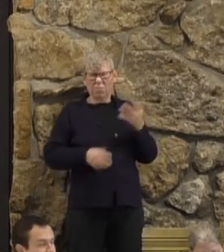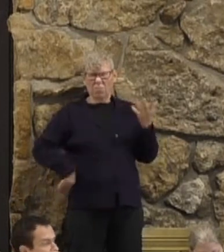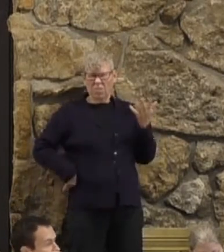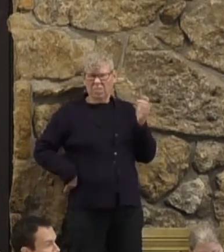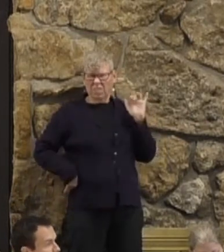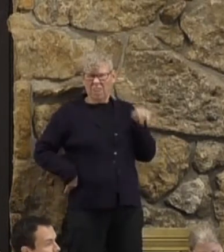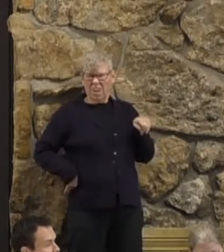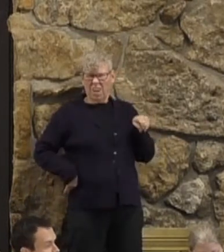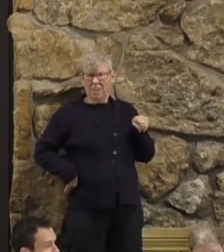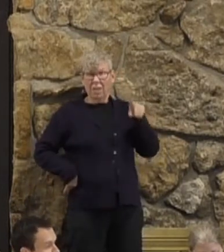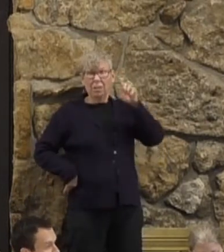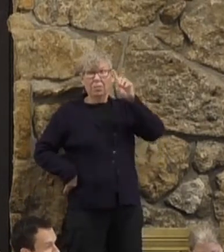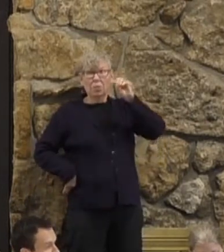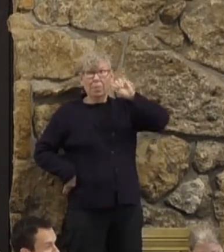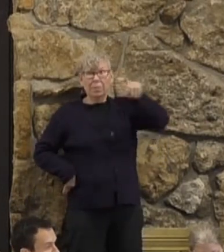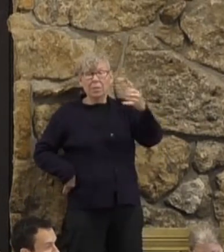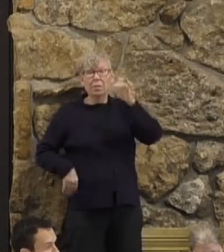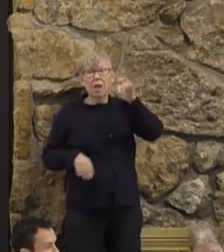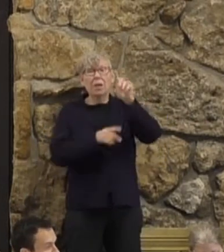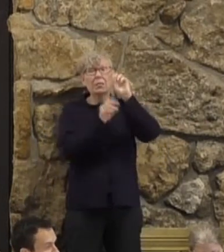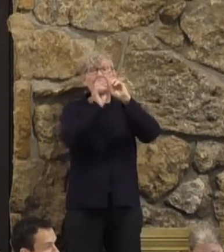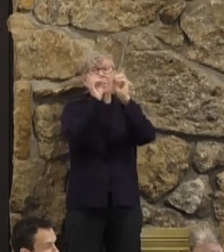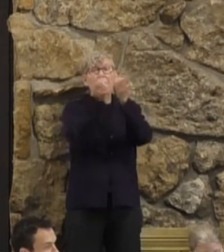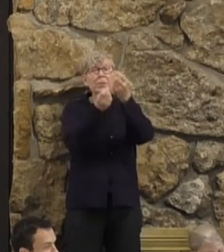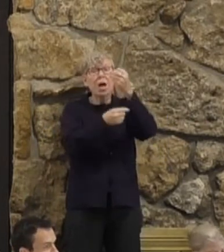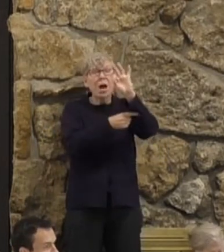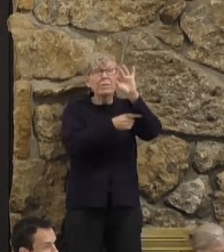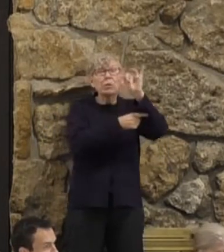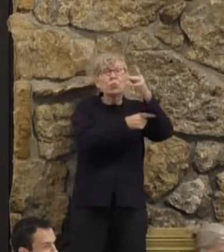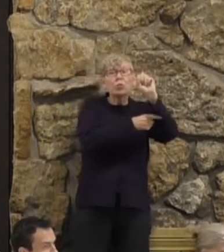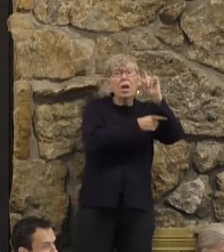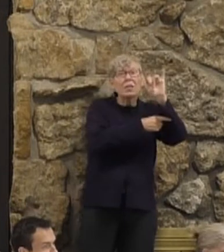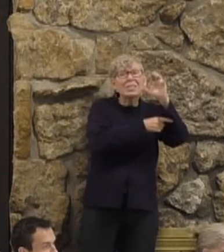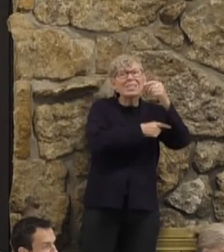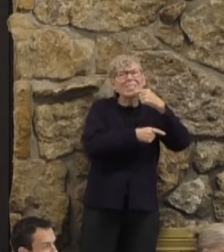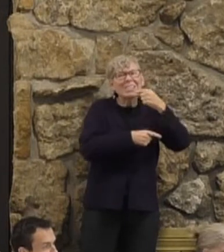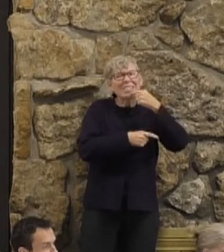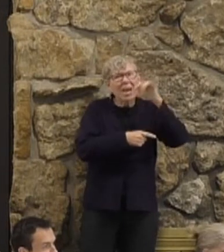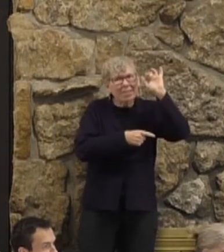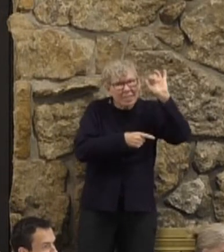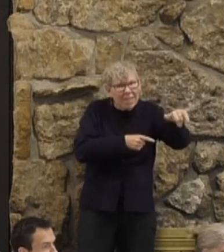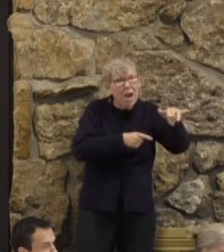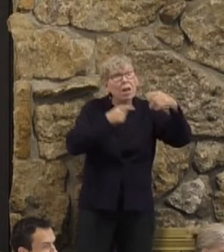be communication that is effective as communication with other non-disabled individuals.